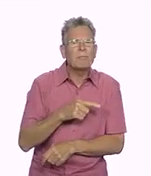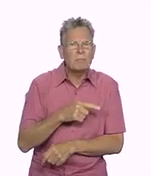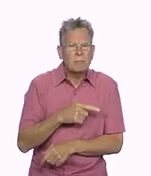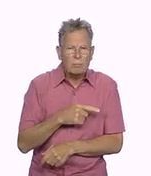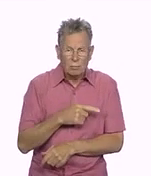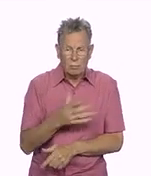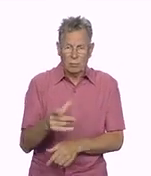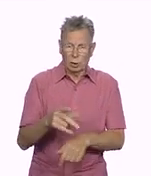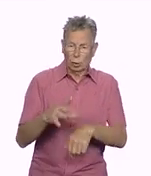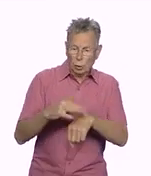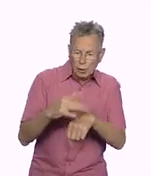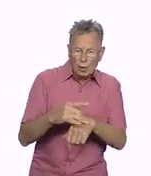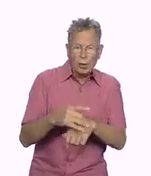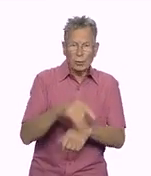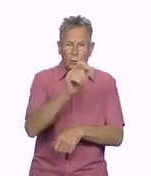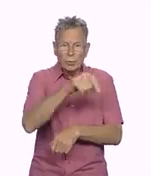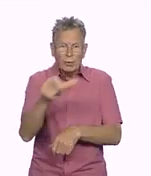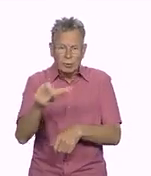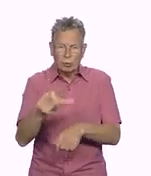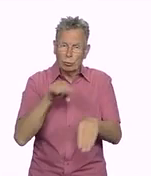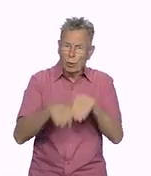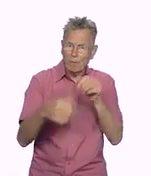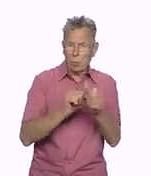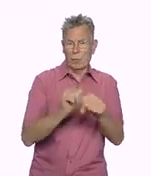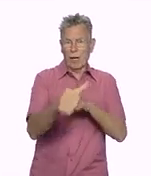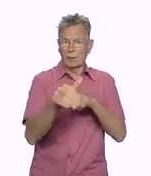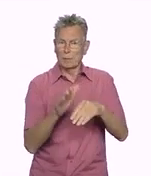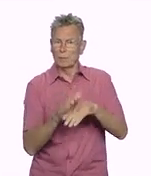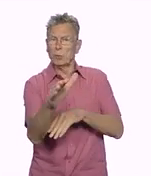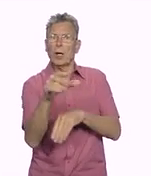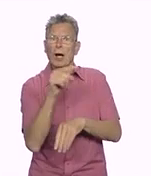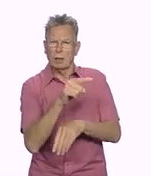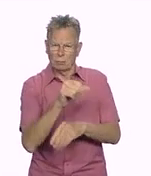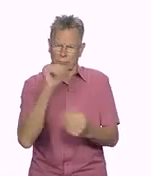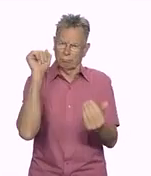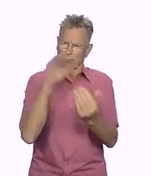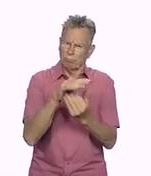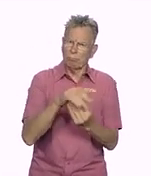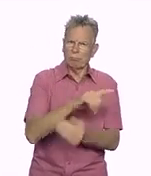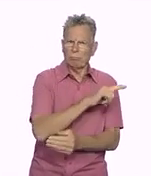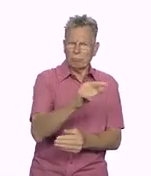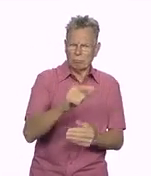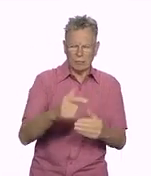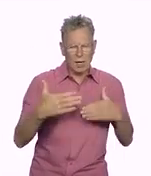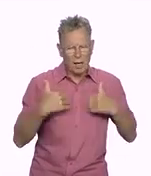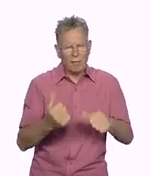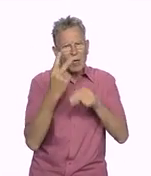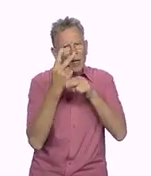Training the next generation of doctors is a key part of any healthcare system.